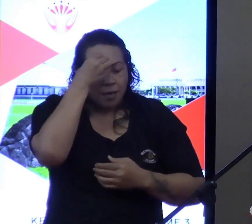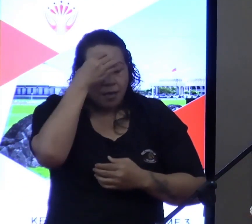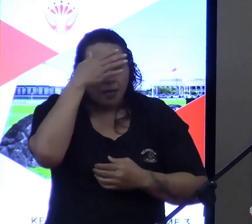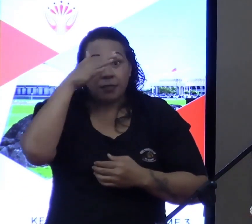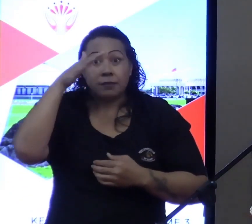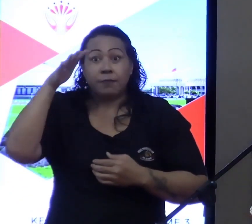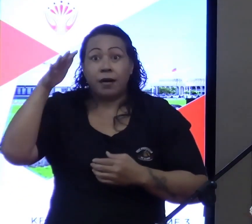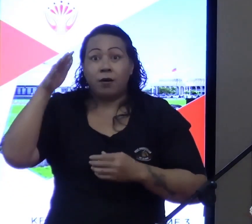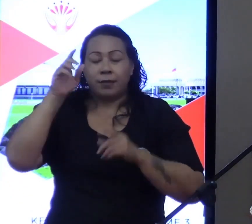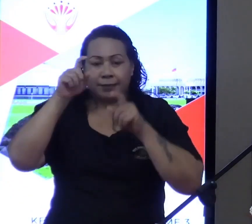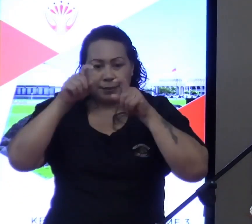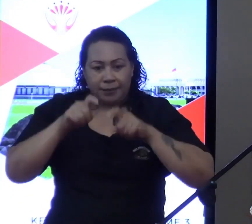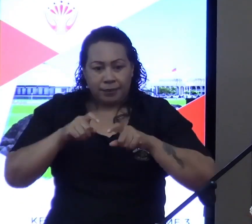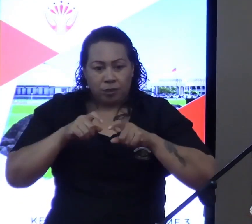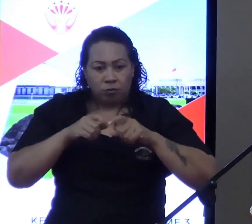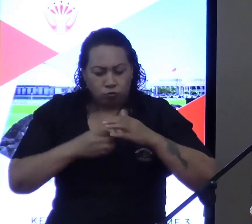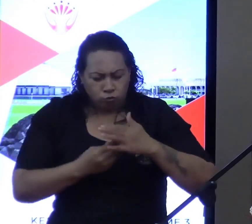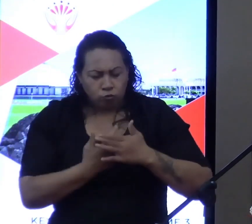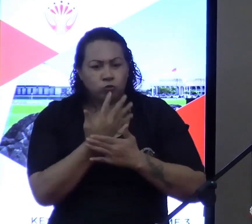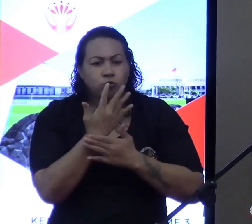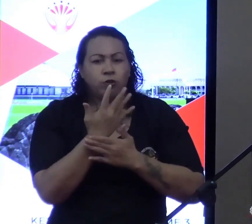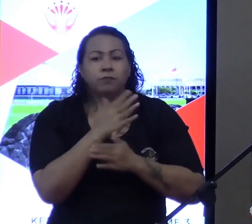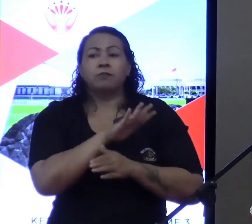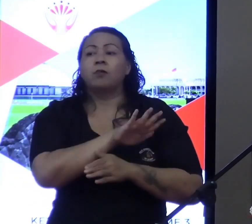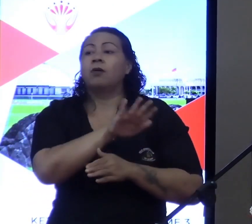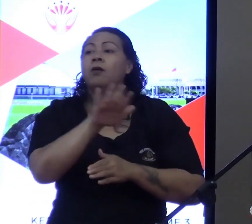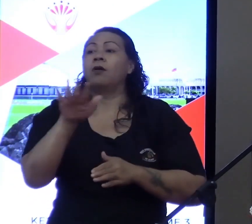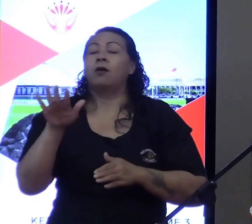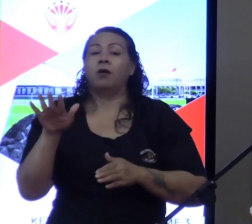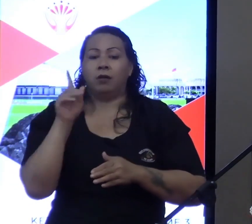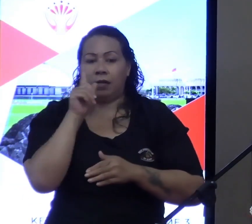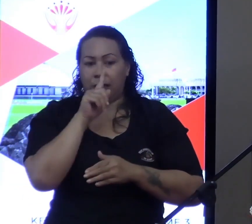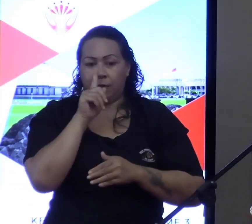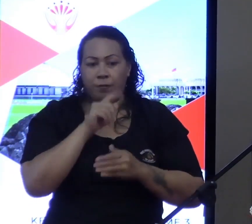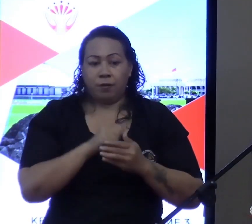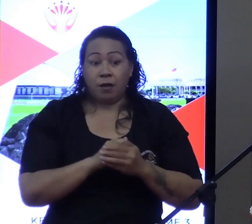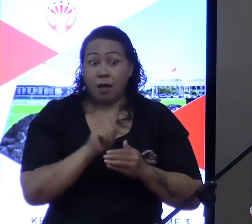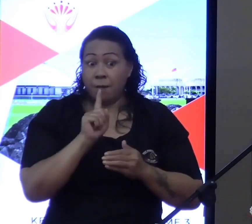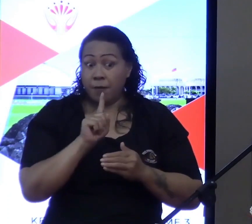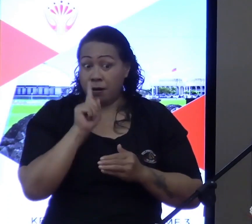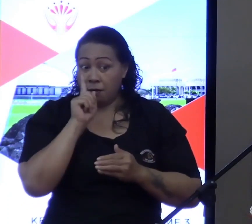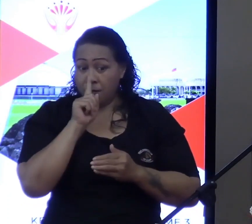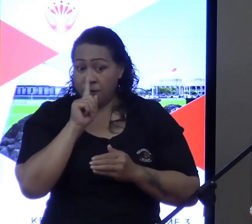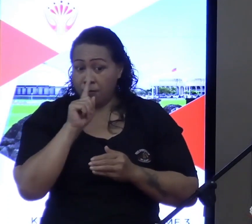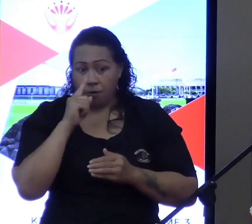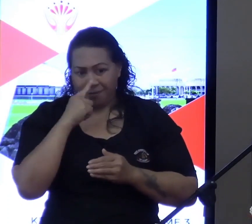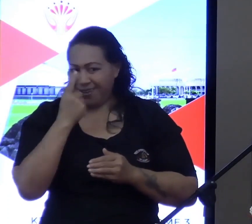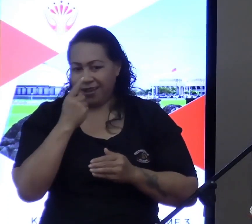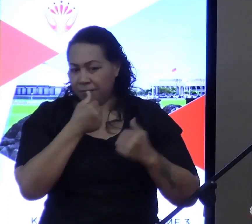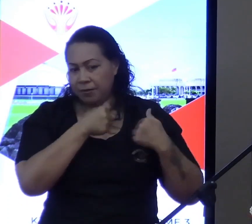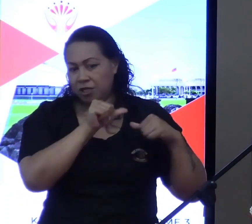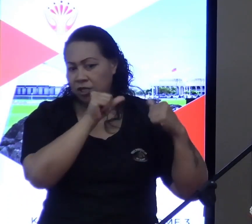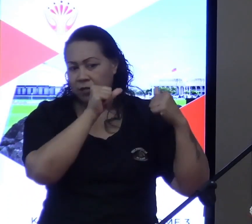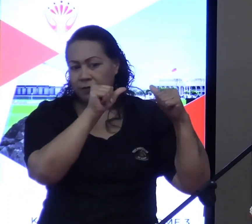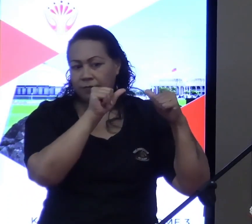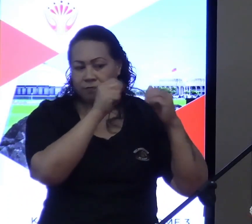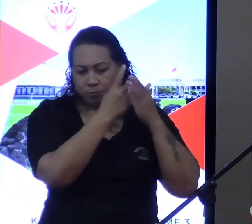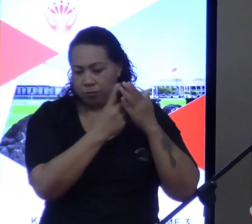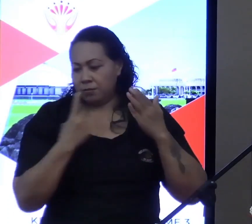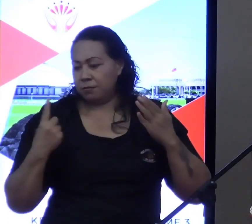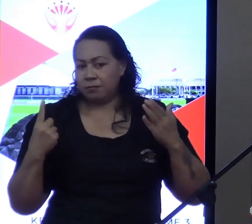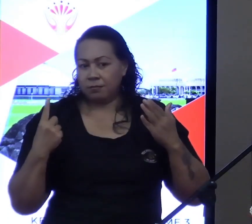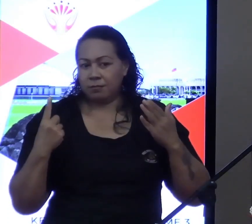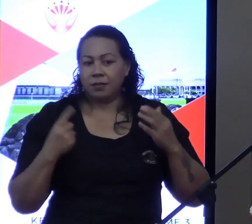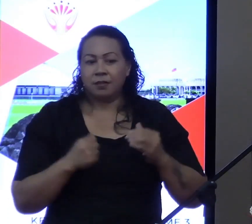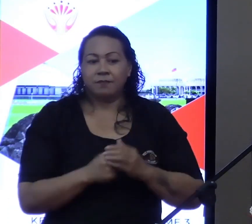growth among all our people. But people cannot achieve this alone. Change